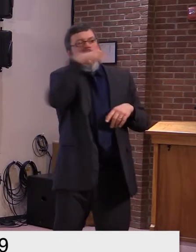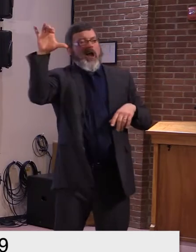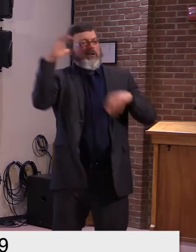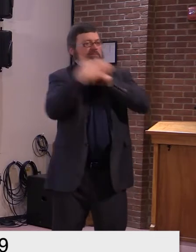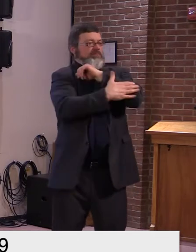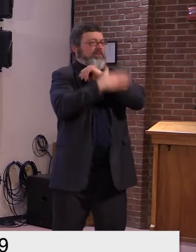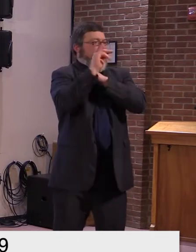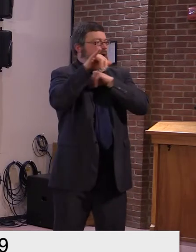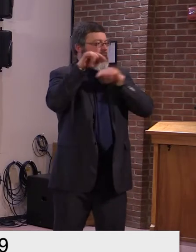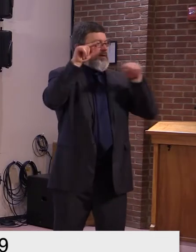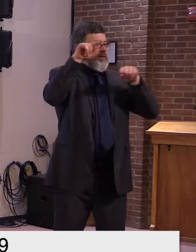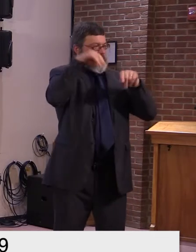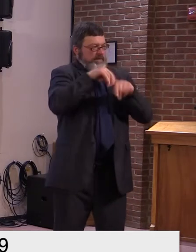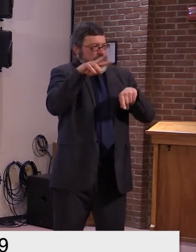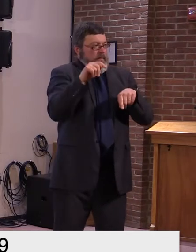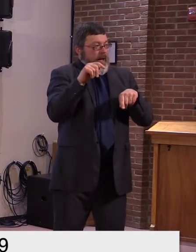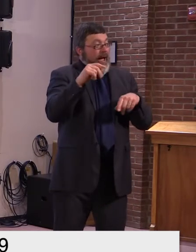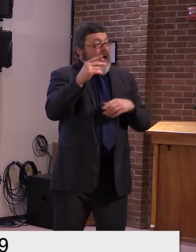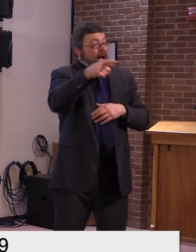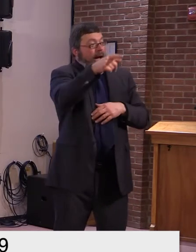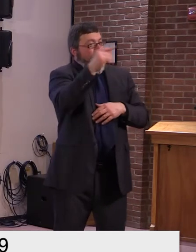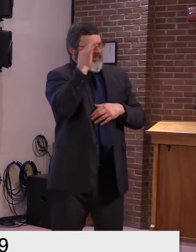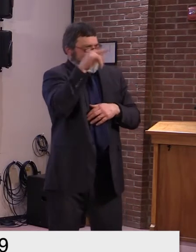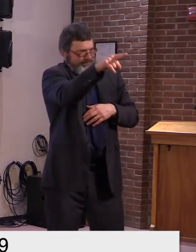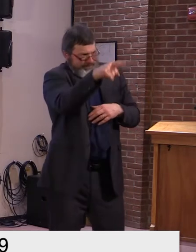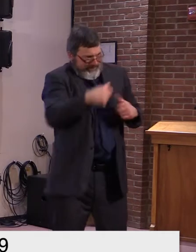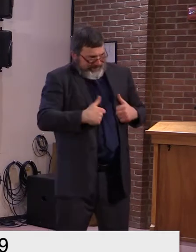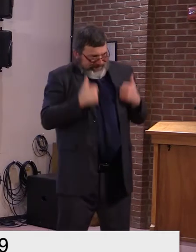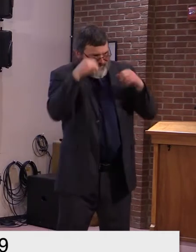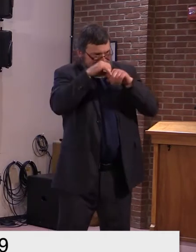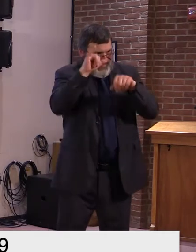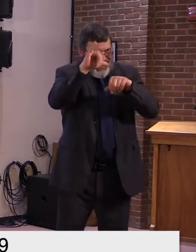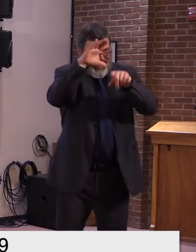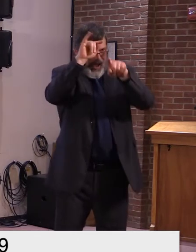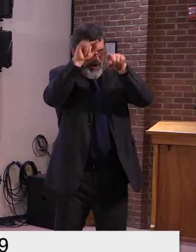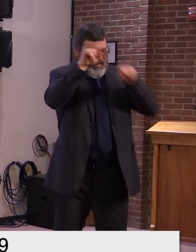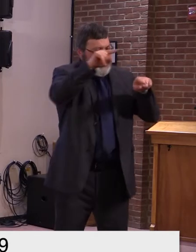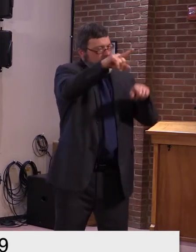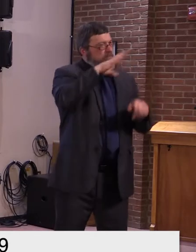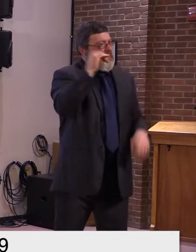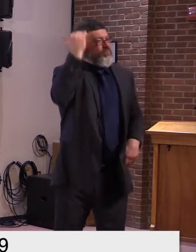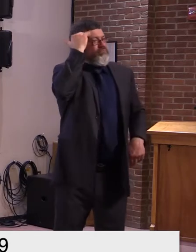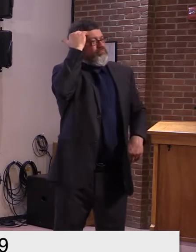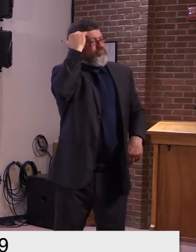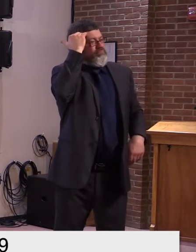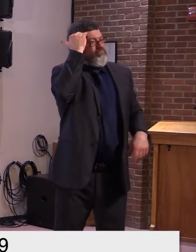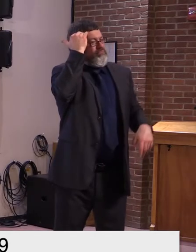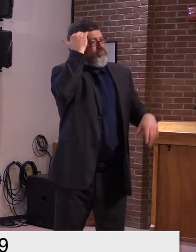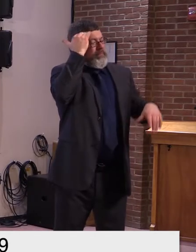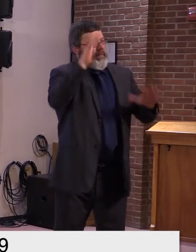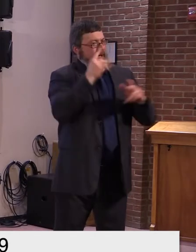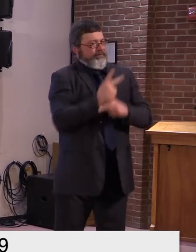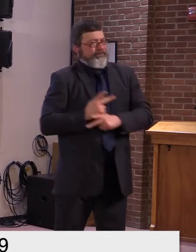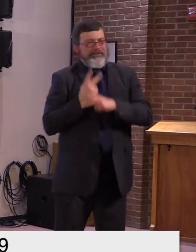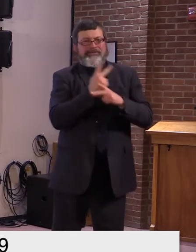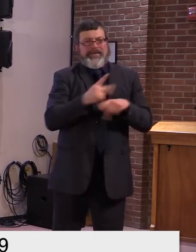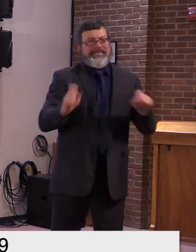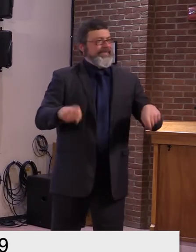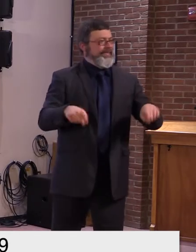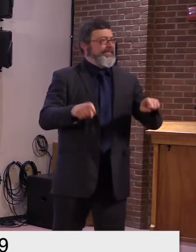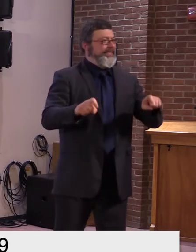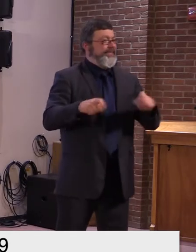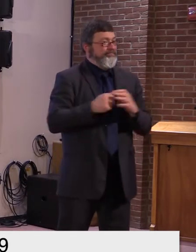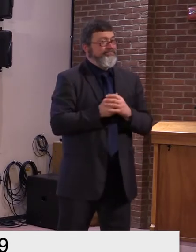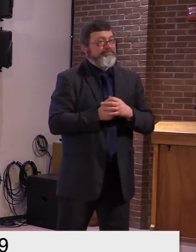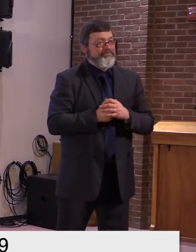counties, that they should pay particular attention to public health guidance. Similarly, looking at last year's